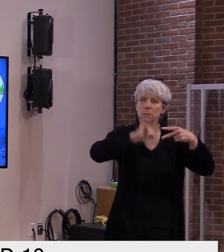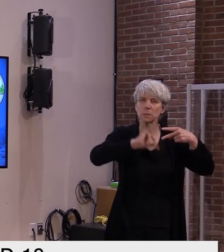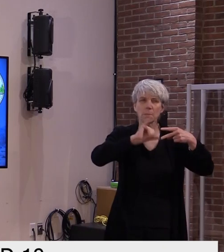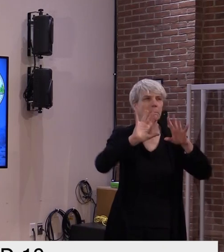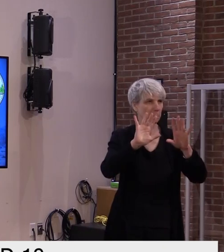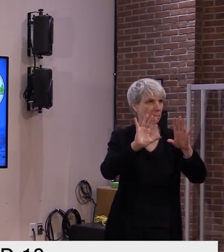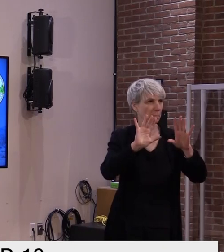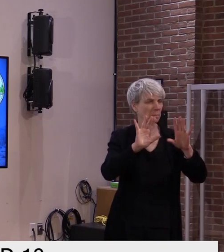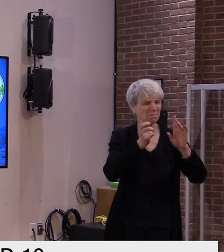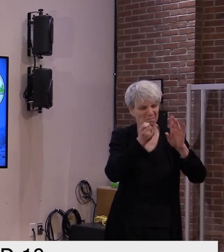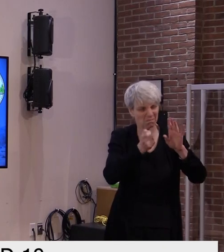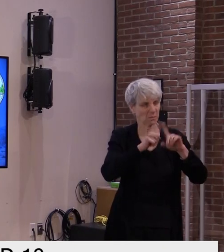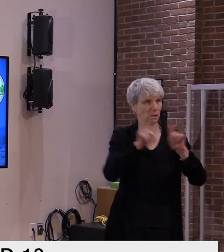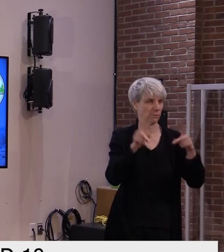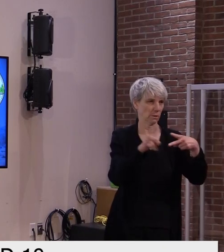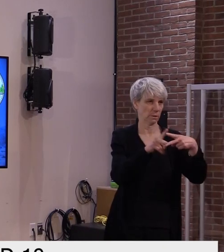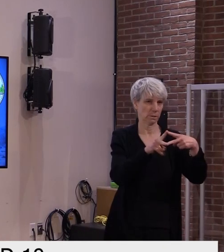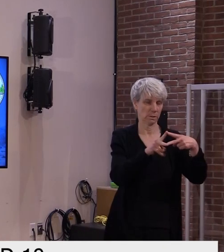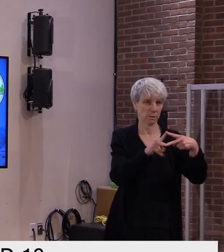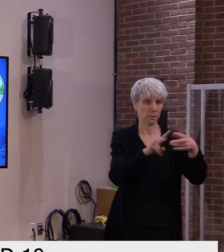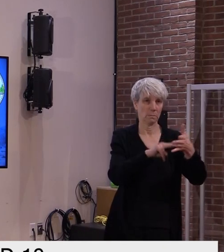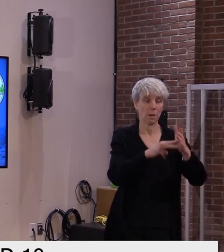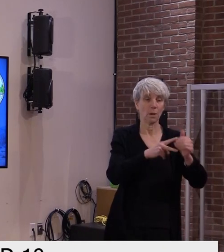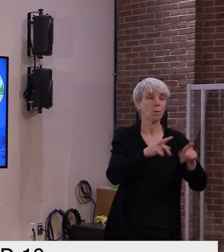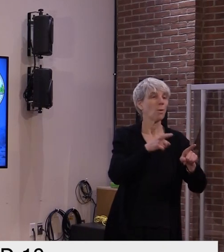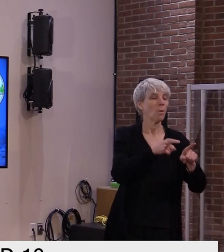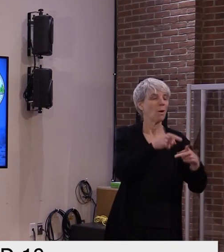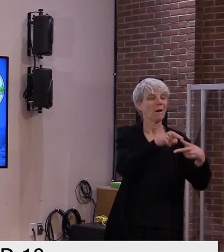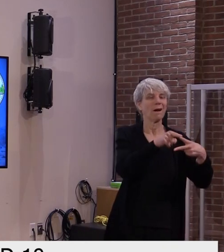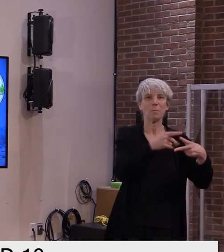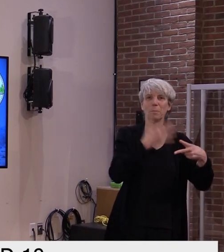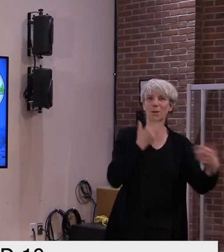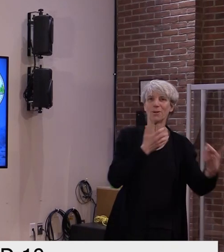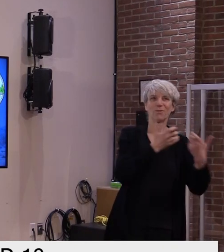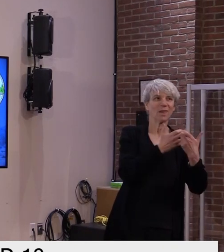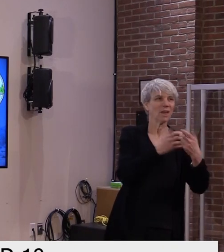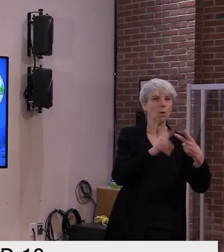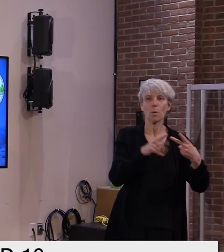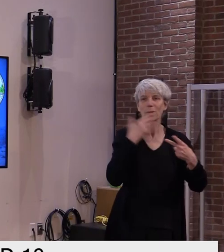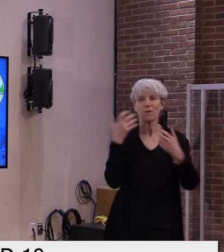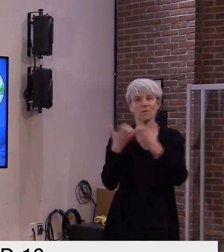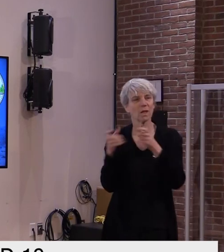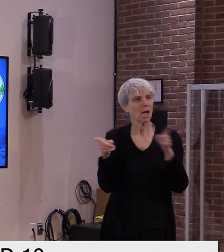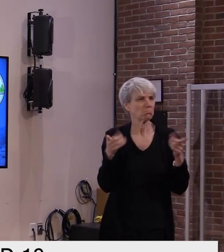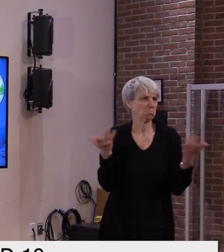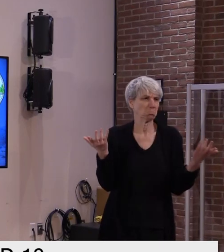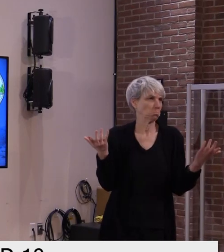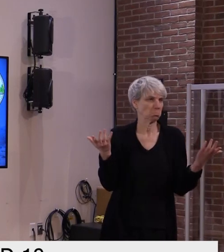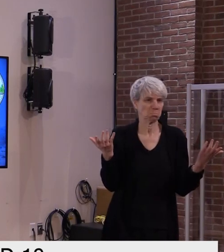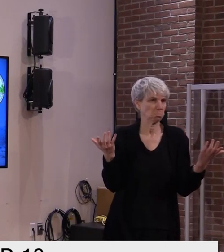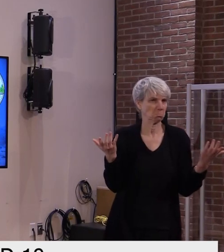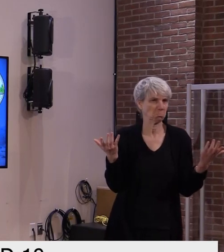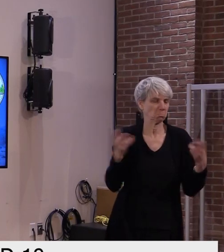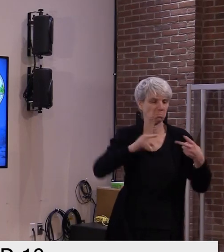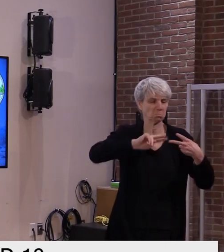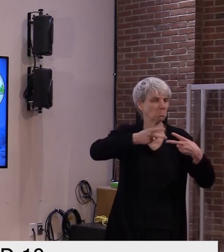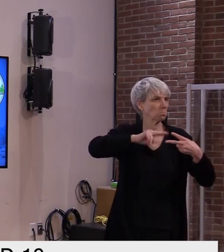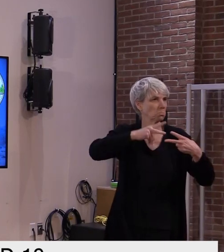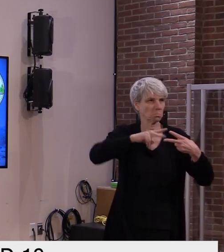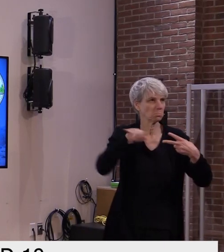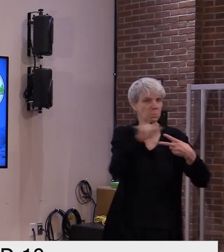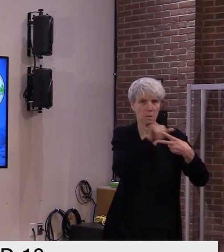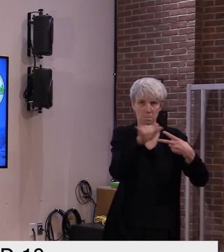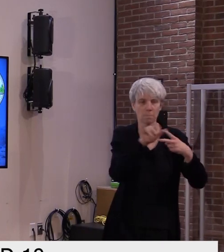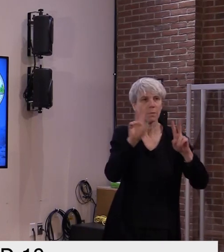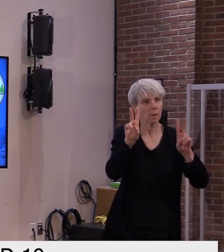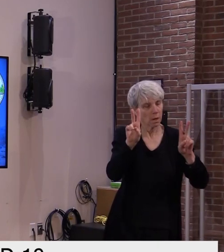any major differentiation of which vaccine might be preferable for one audience or another. The only difference is